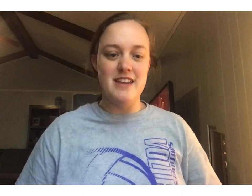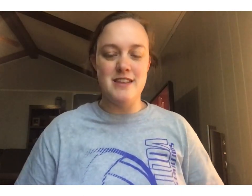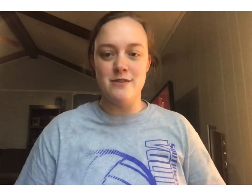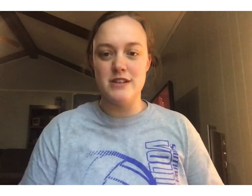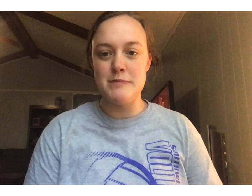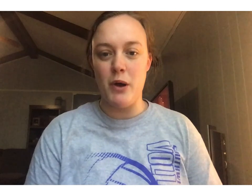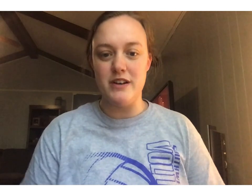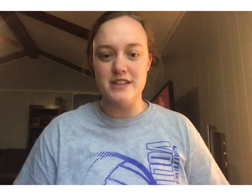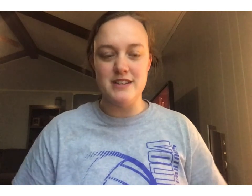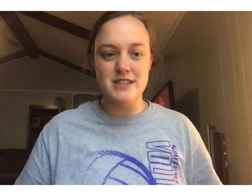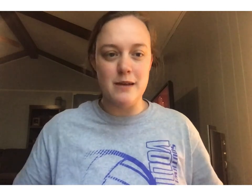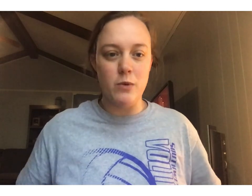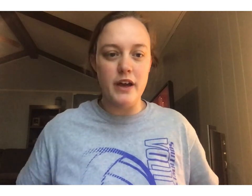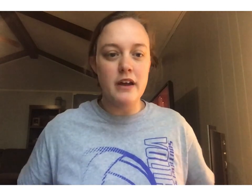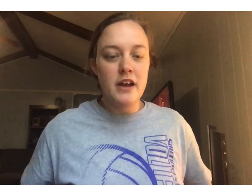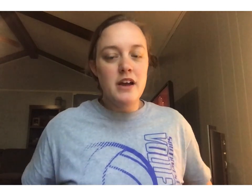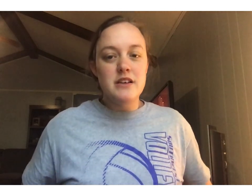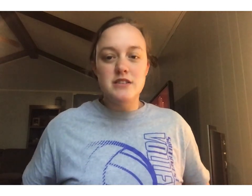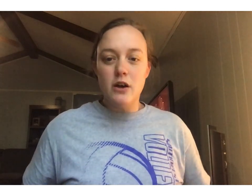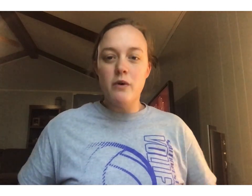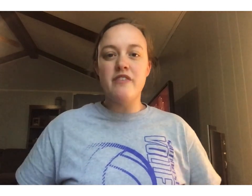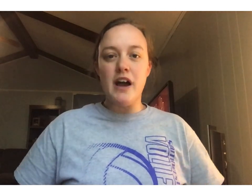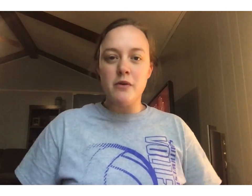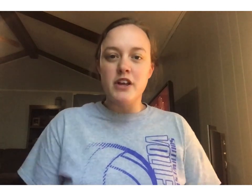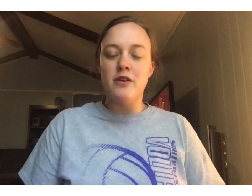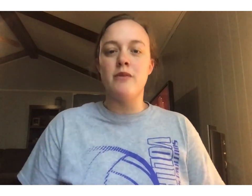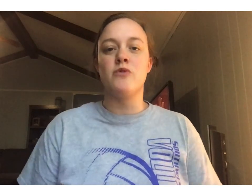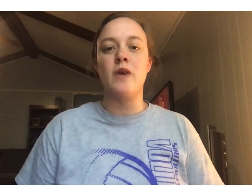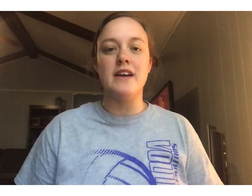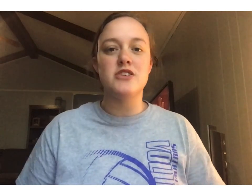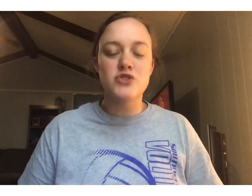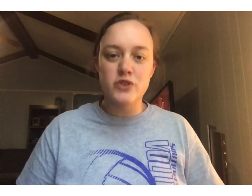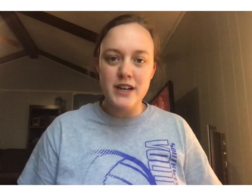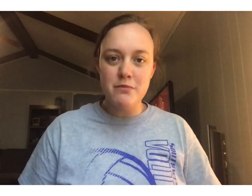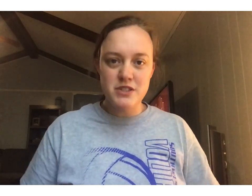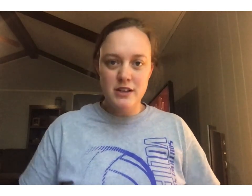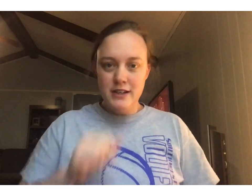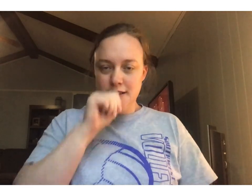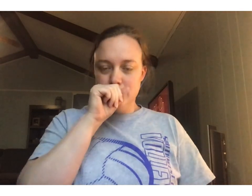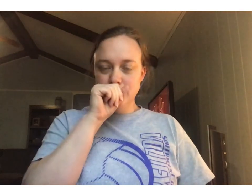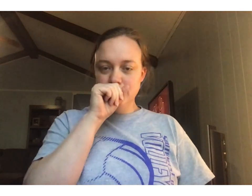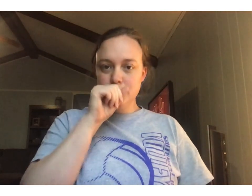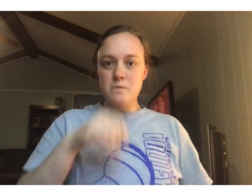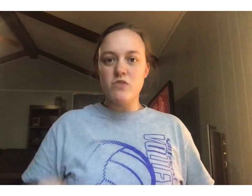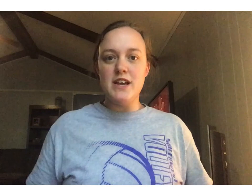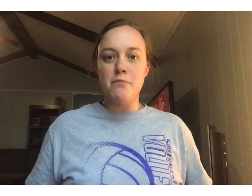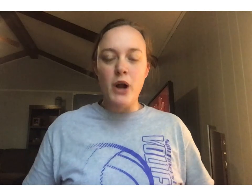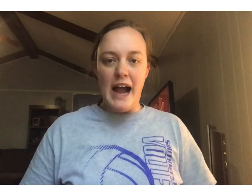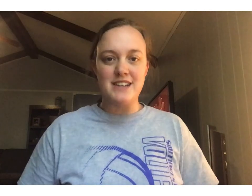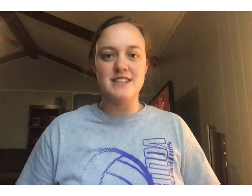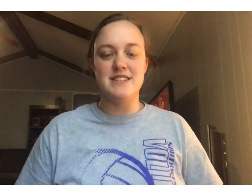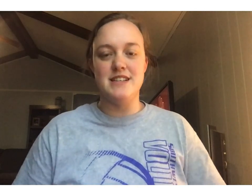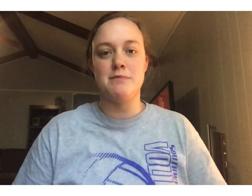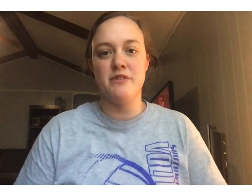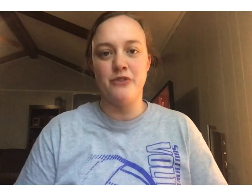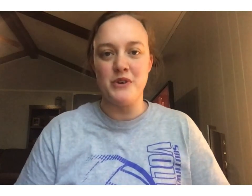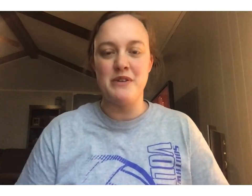that, and then respond in the same way. So if I were you, I would write a script and practice this before